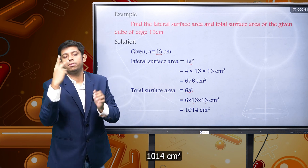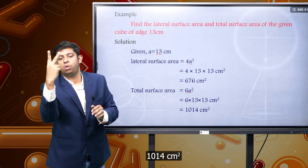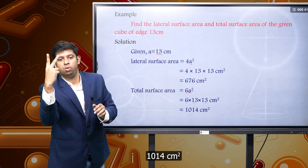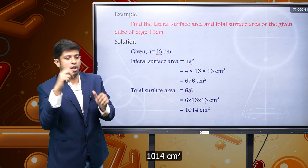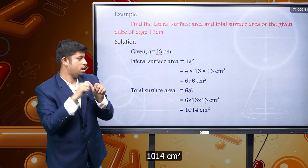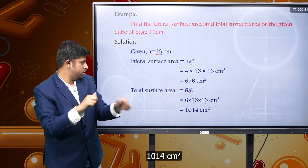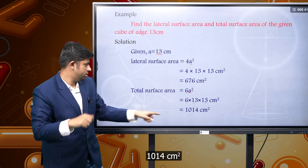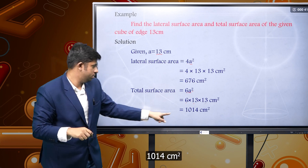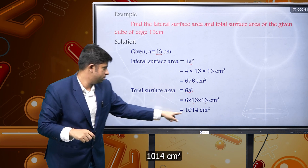1014 centimeter square.